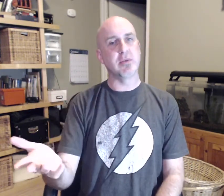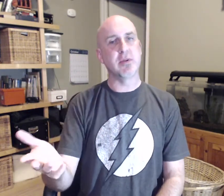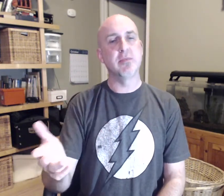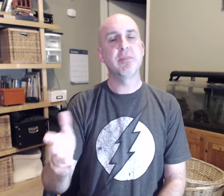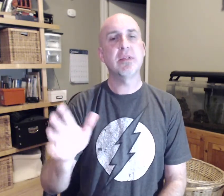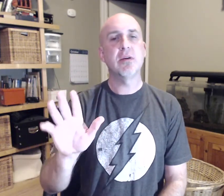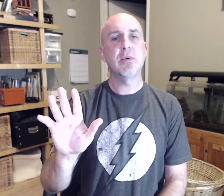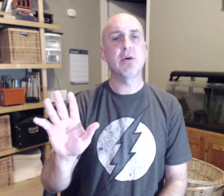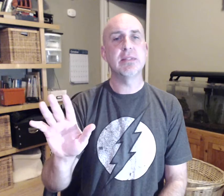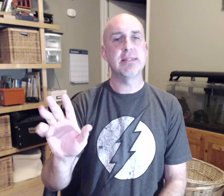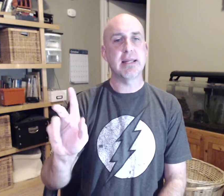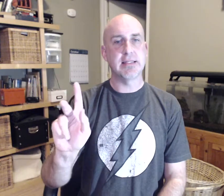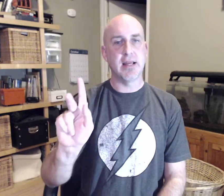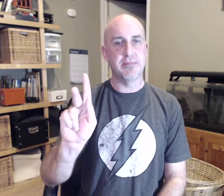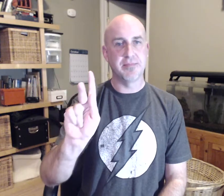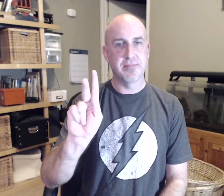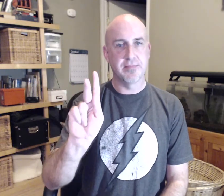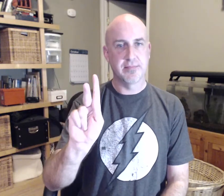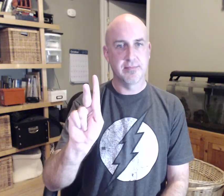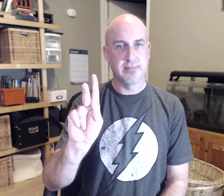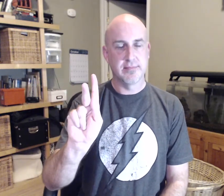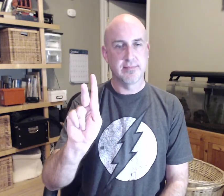So here we go on the second time.